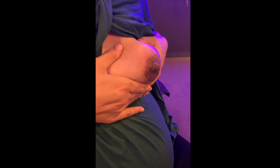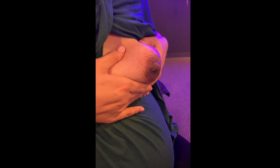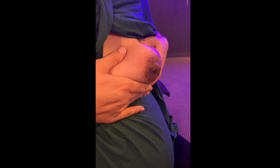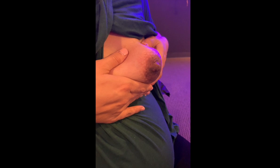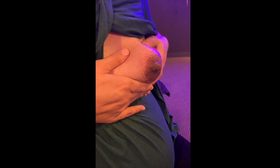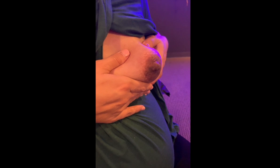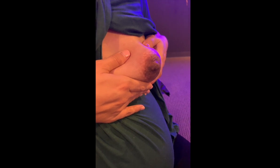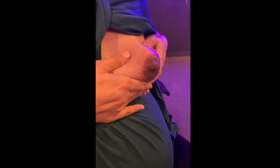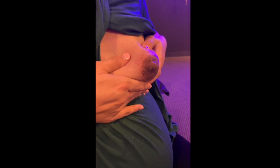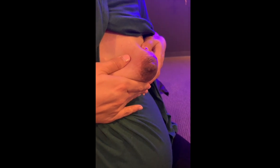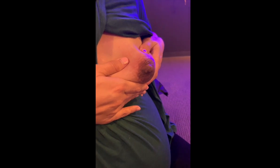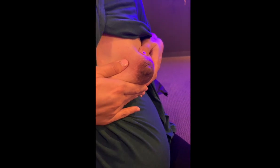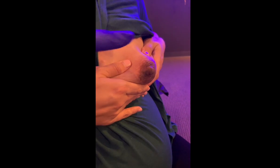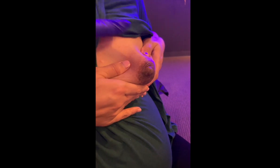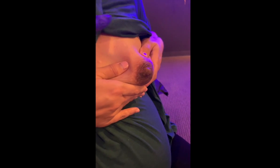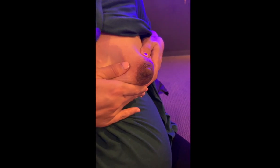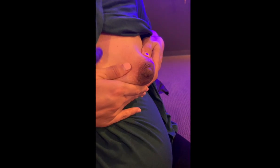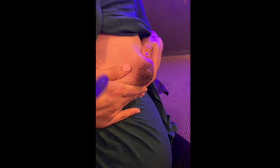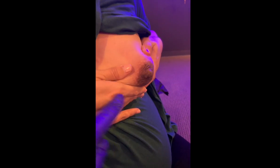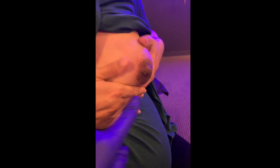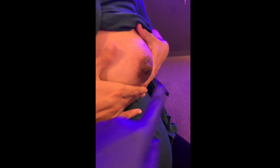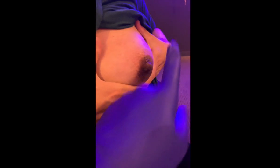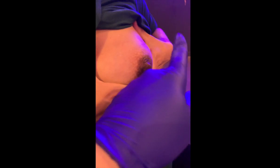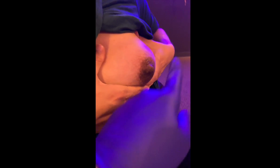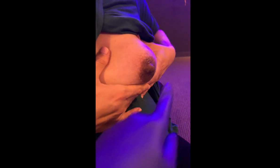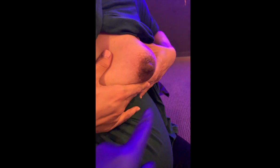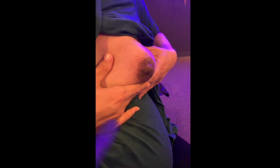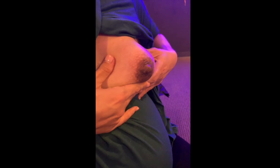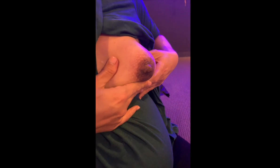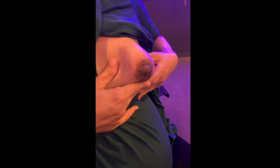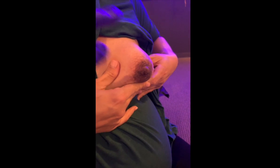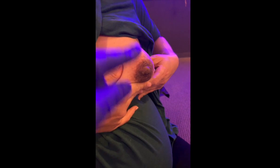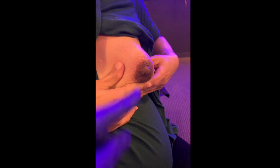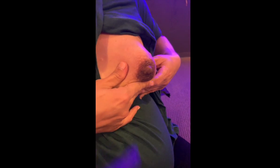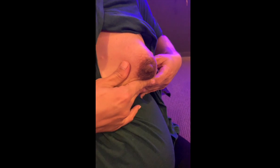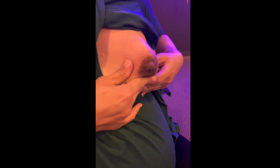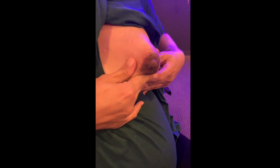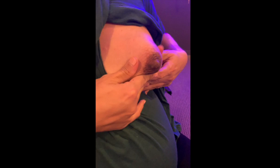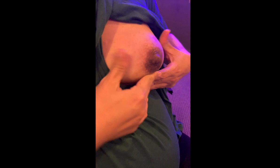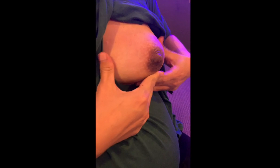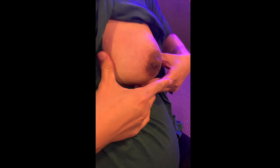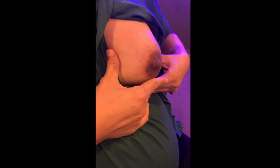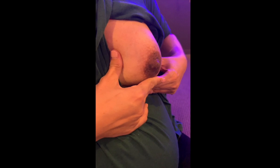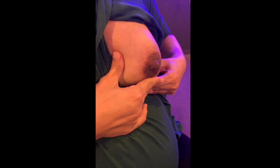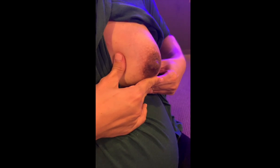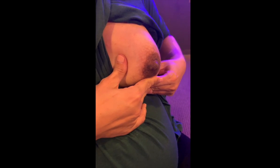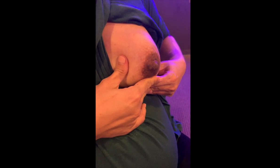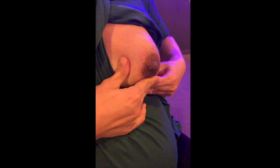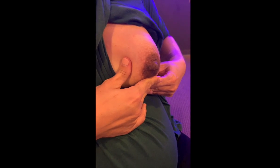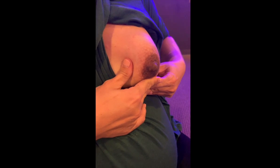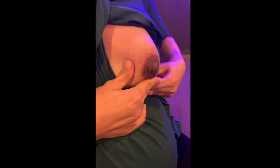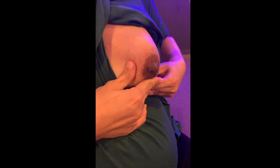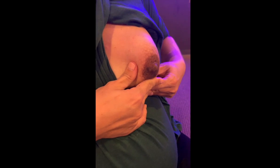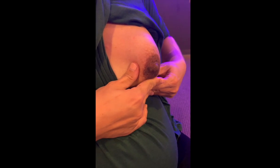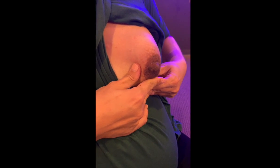nipple. And the breast is a circle, so she can work anywhere around that circle to try to bring that milk down.